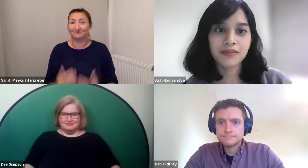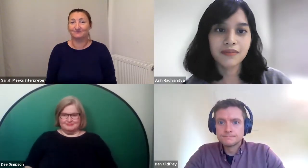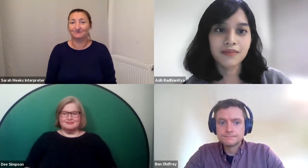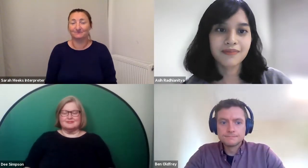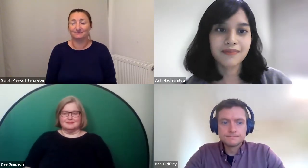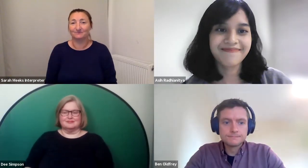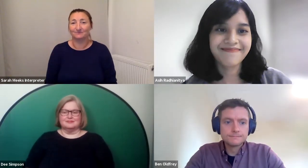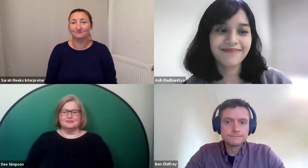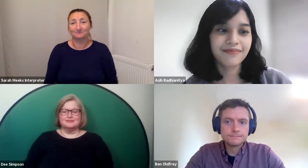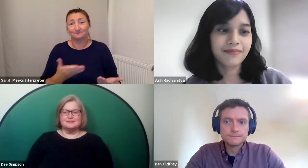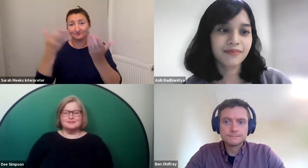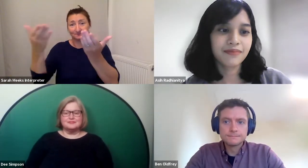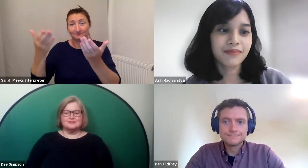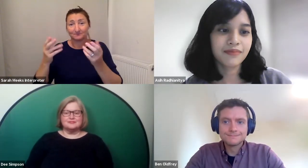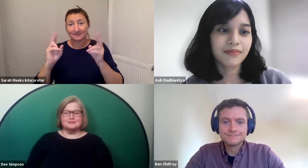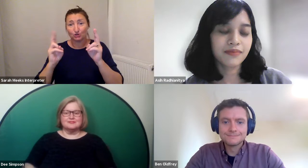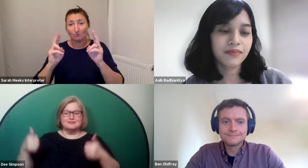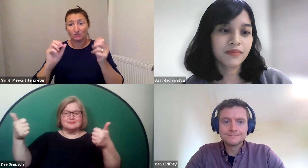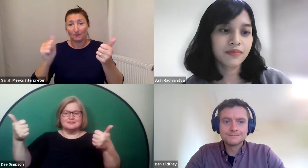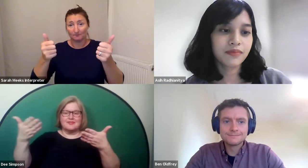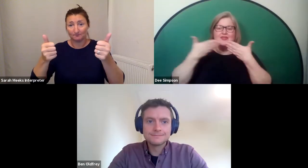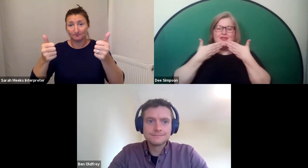Thank you, Asi.